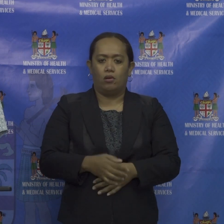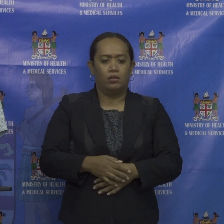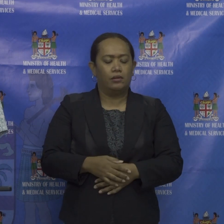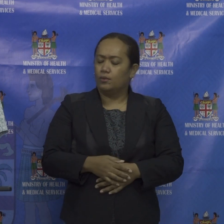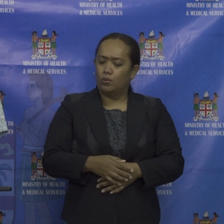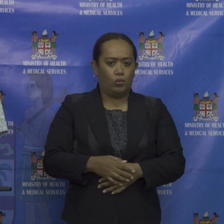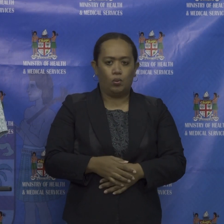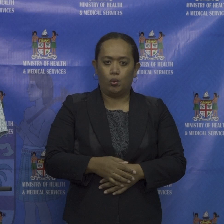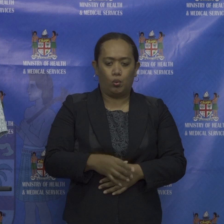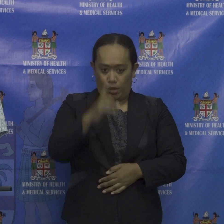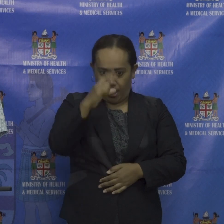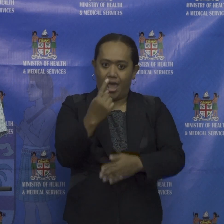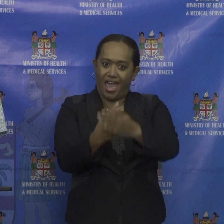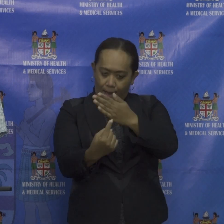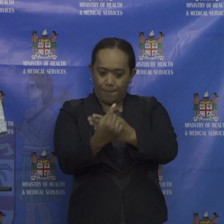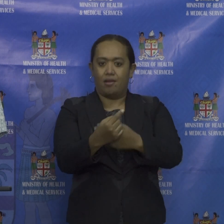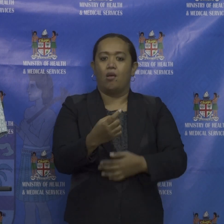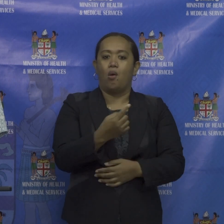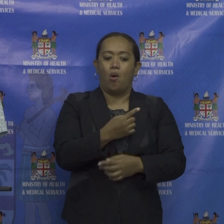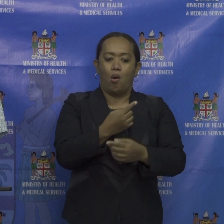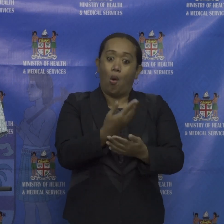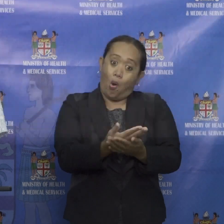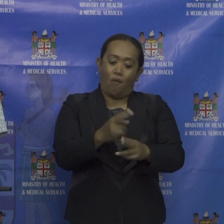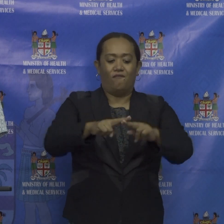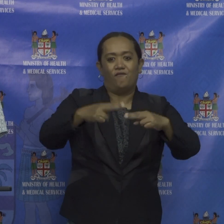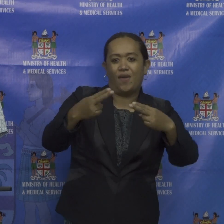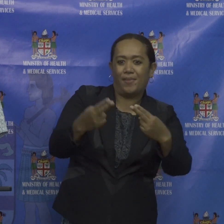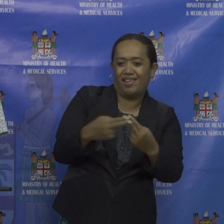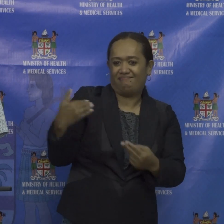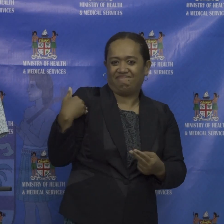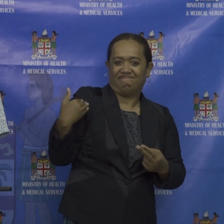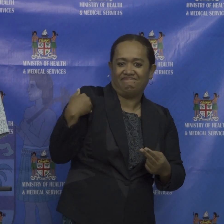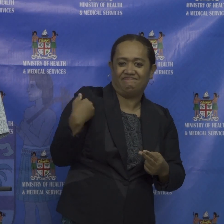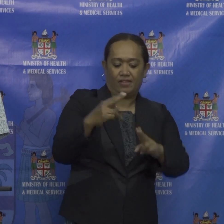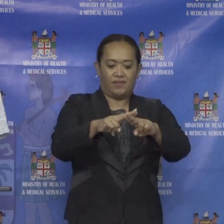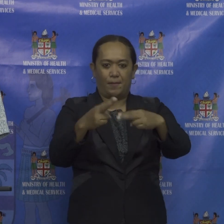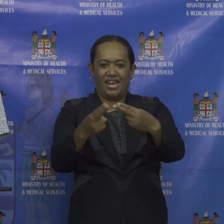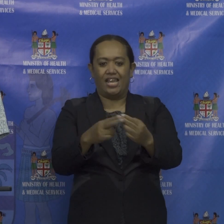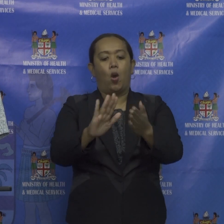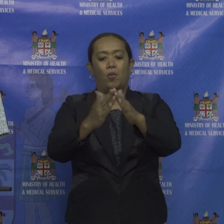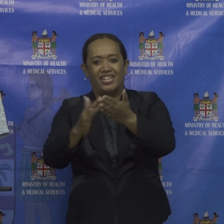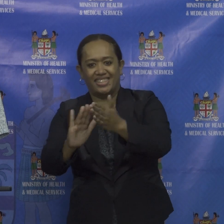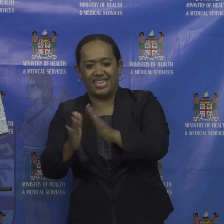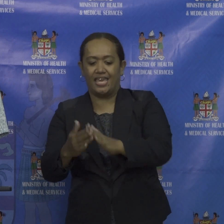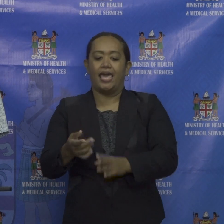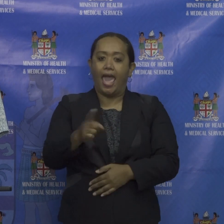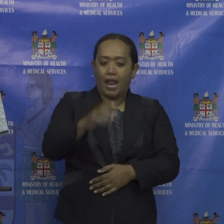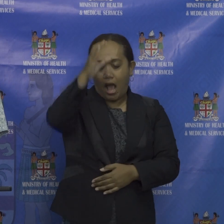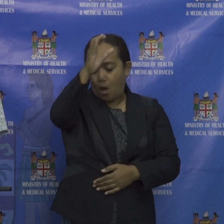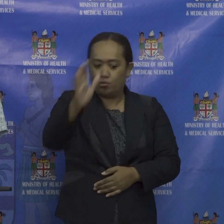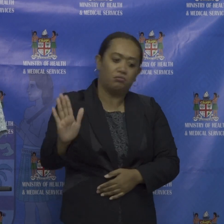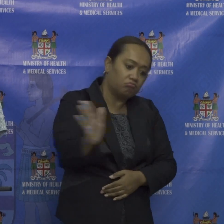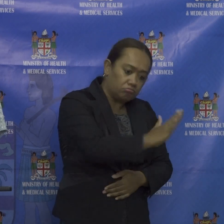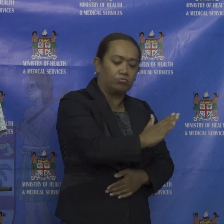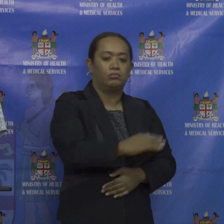impact that this virus can have on individuals, families, communities, and the country at large.